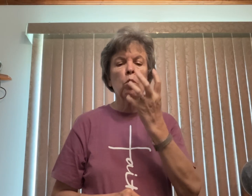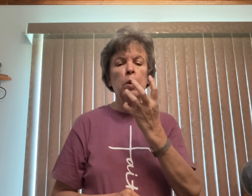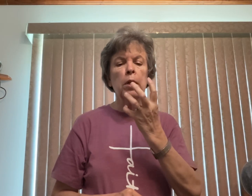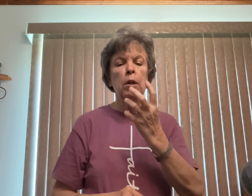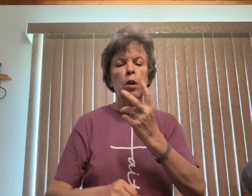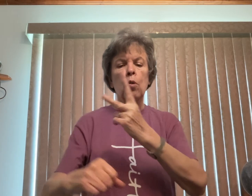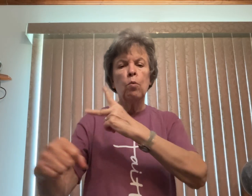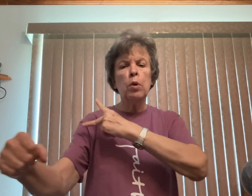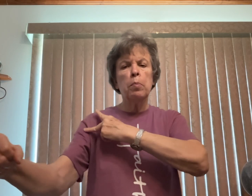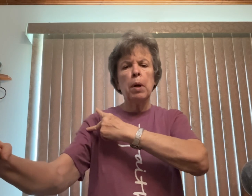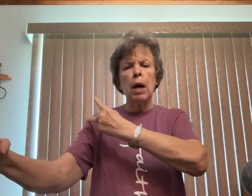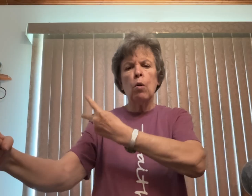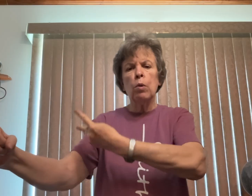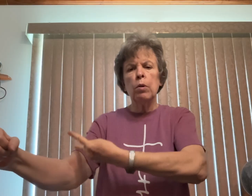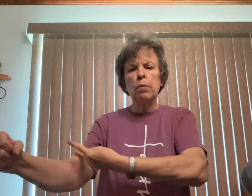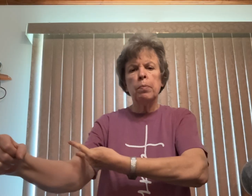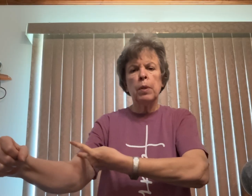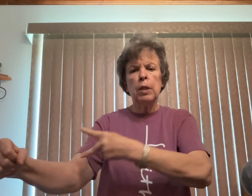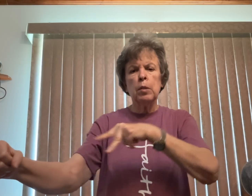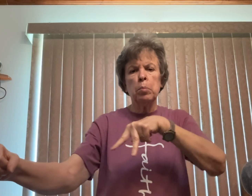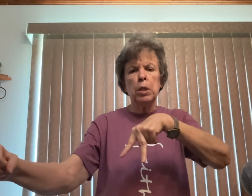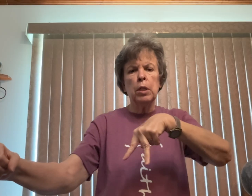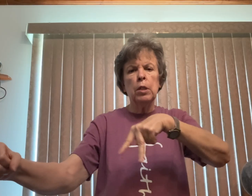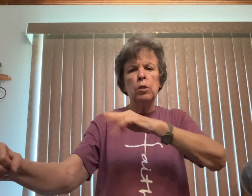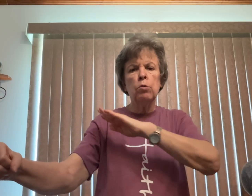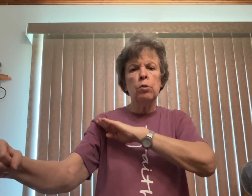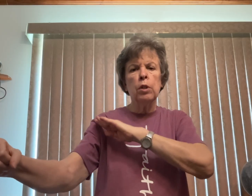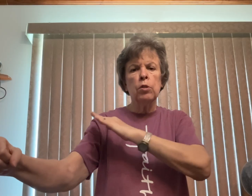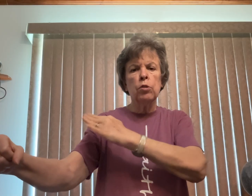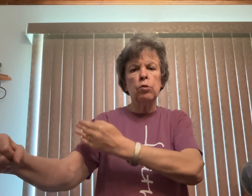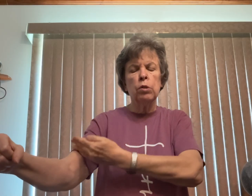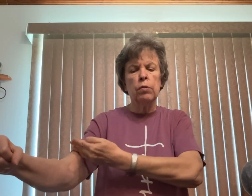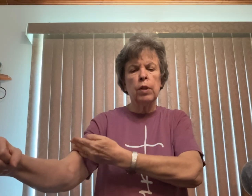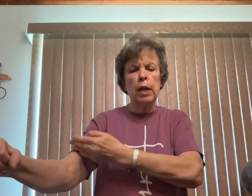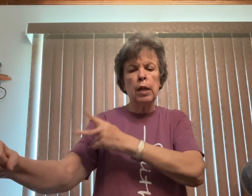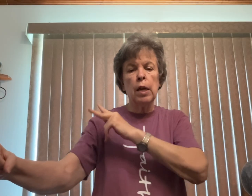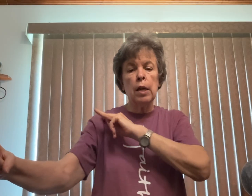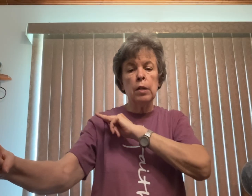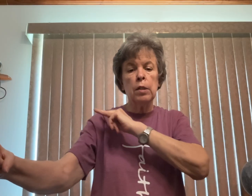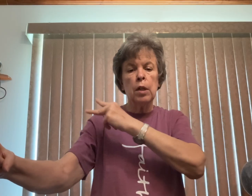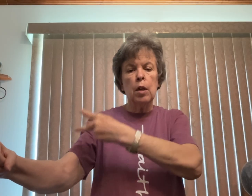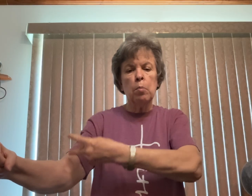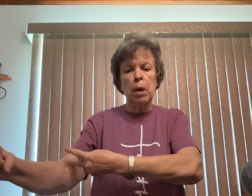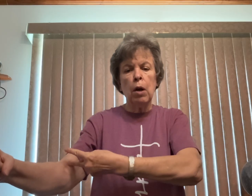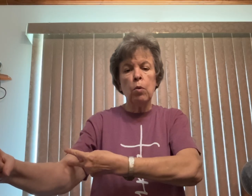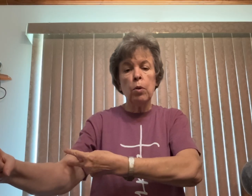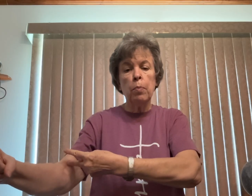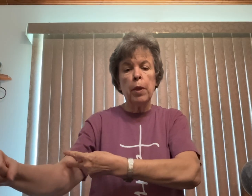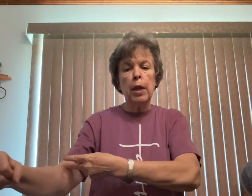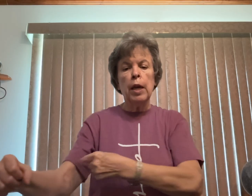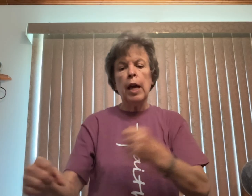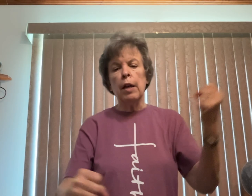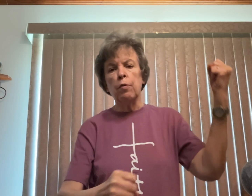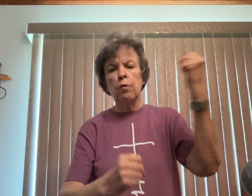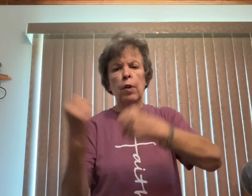roaring with power. That's a P. You can just use the flat hand, power, and